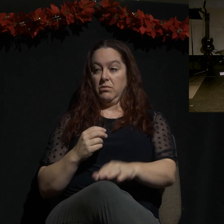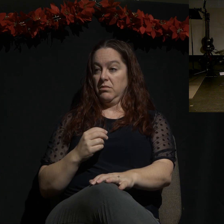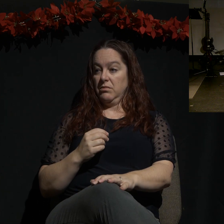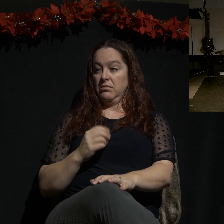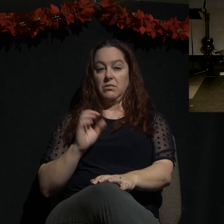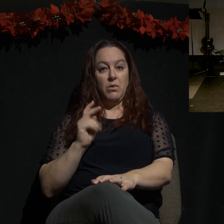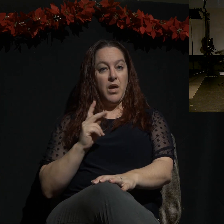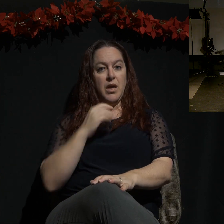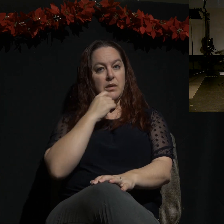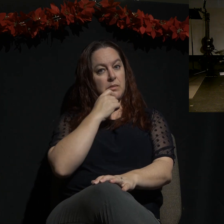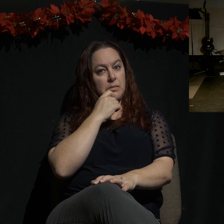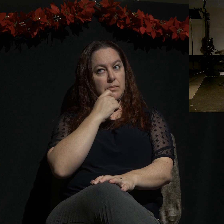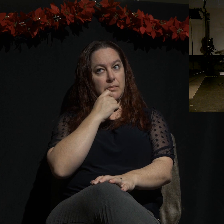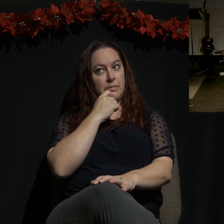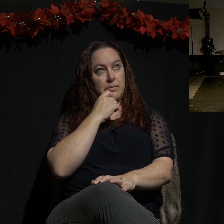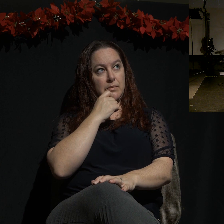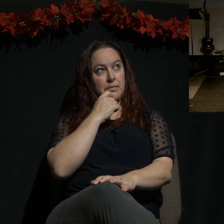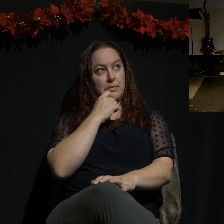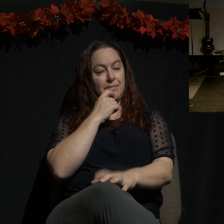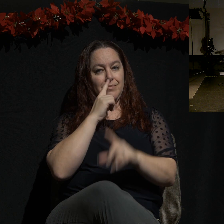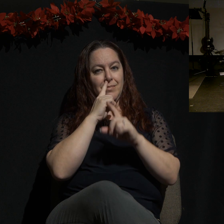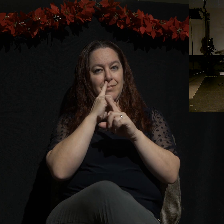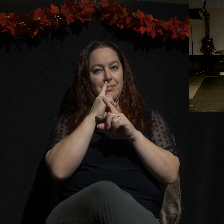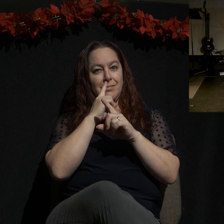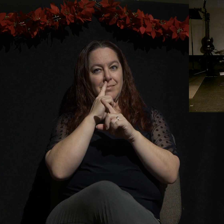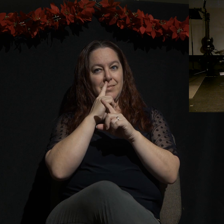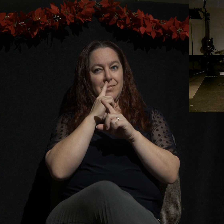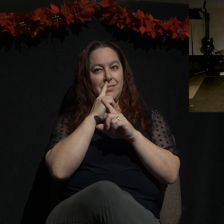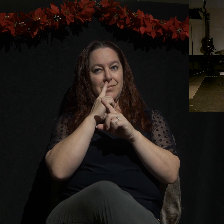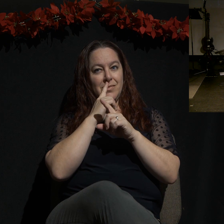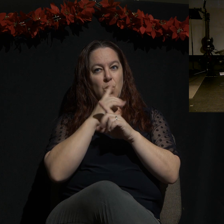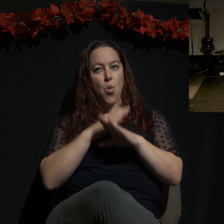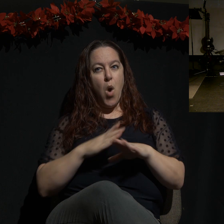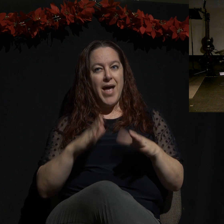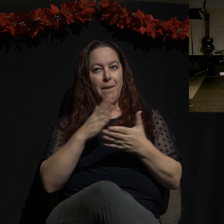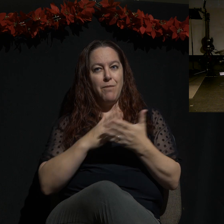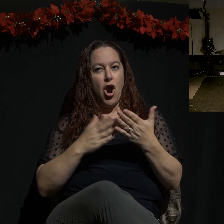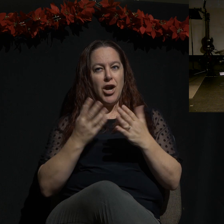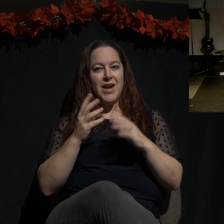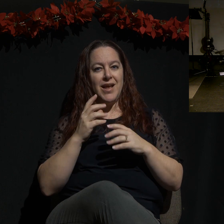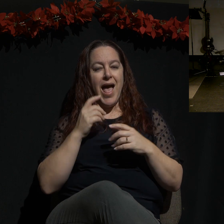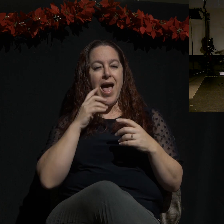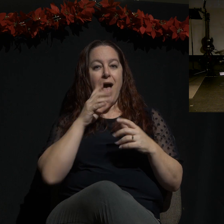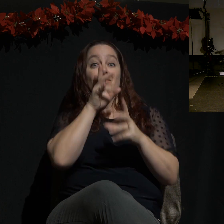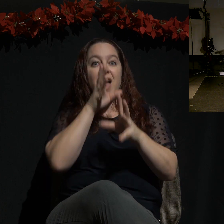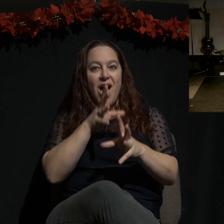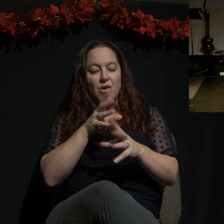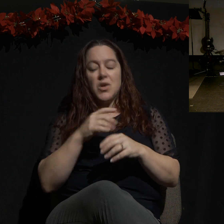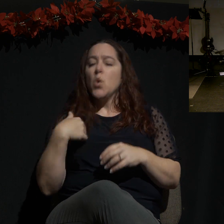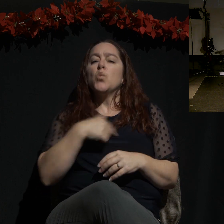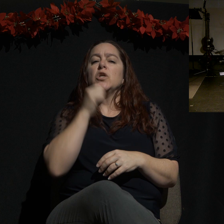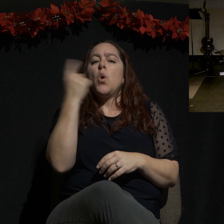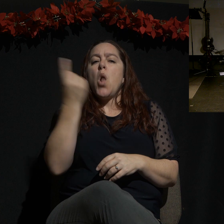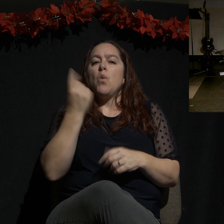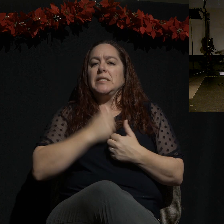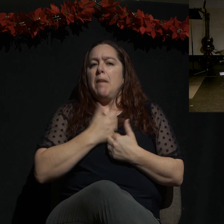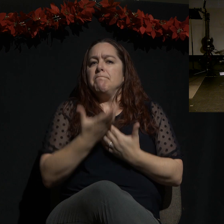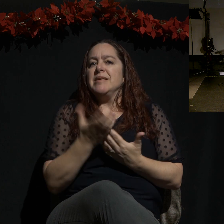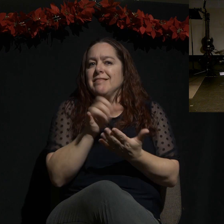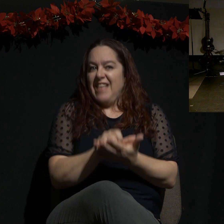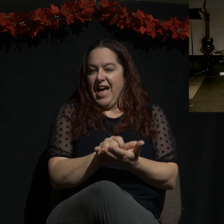okay. The quiet part out loud. You know, we don't always admit to something like